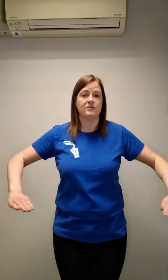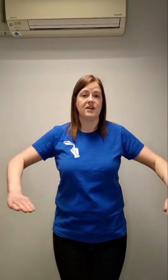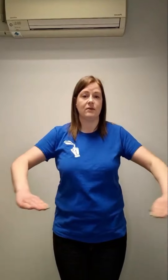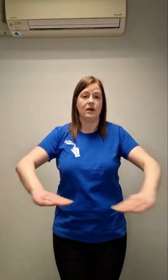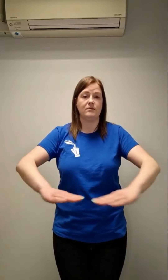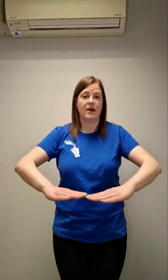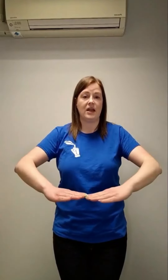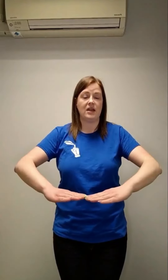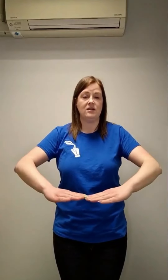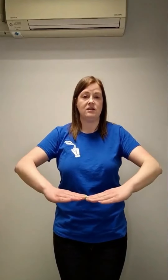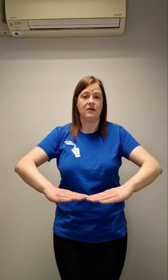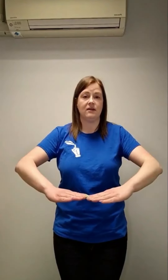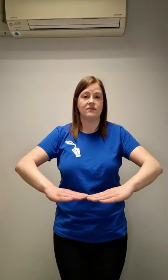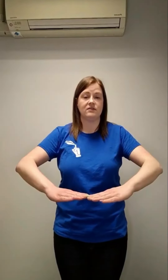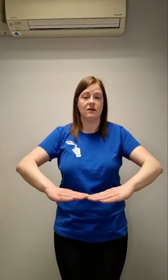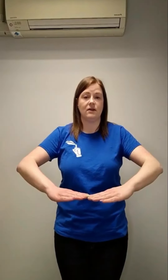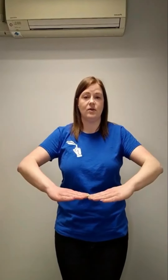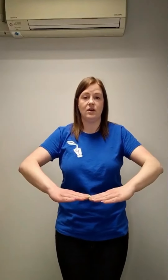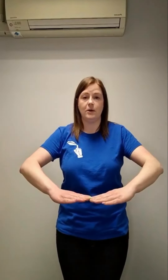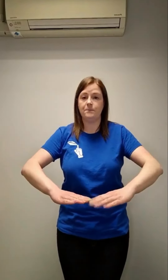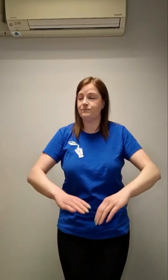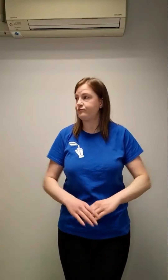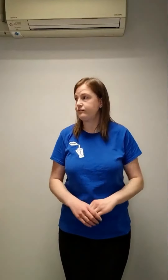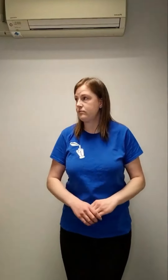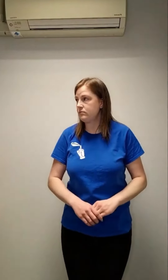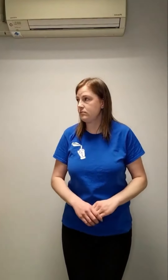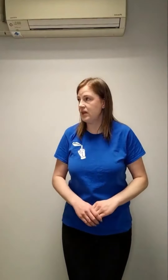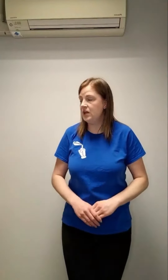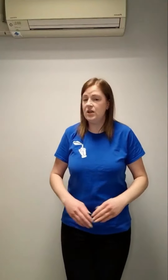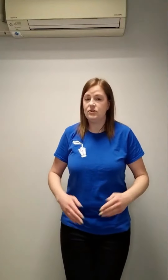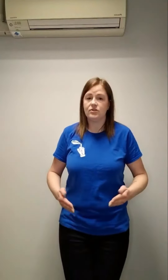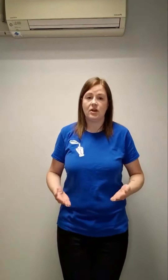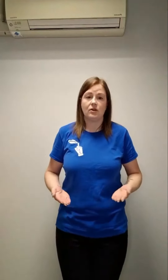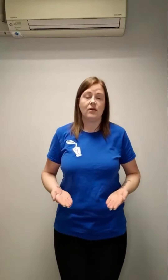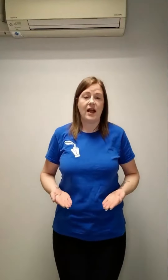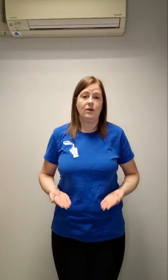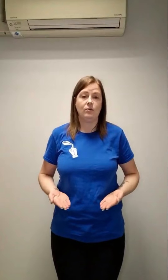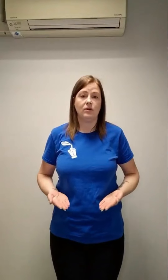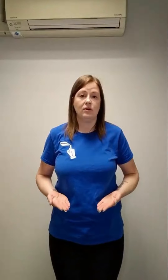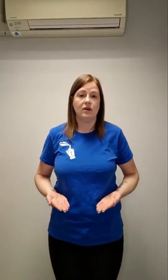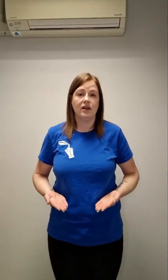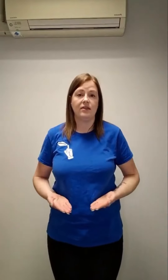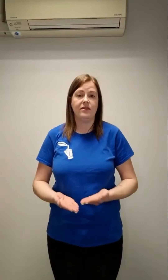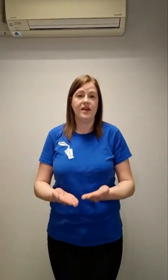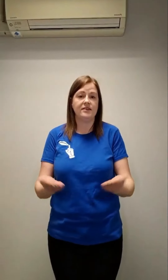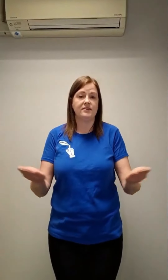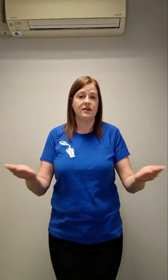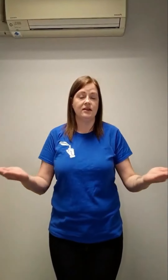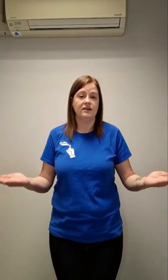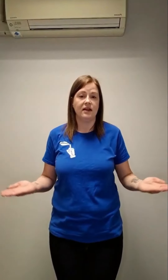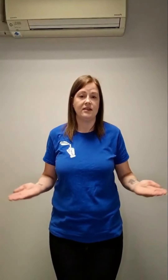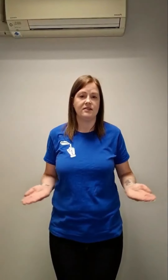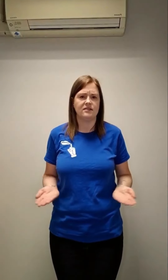out and comes back into the middle of the signing window. To circle out would look like this, as in the sign